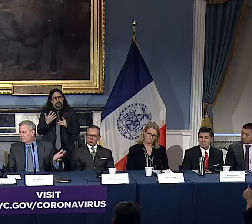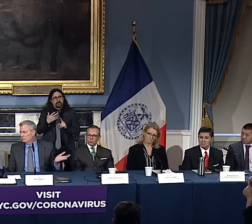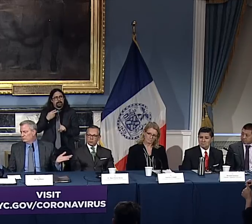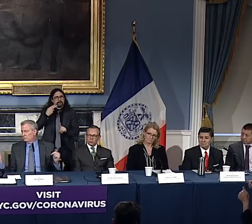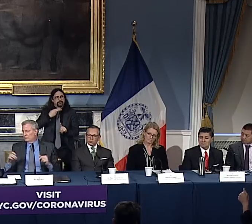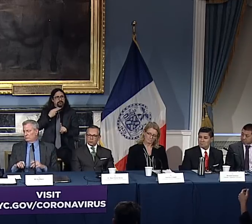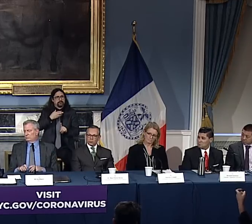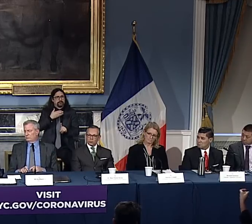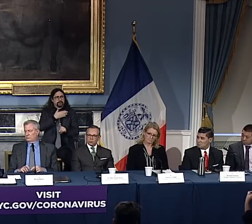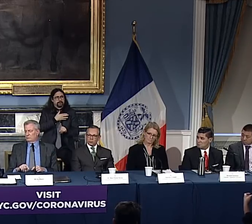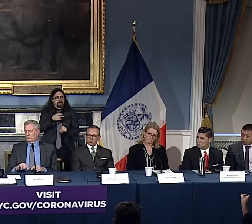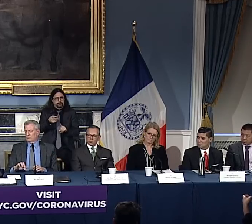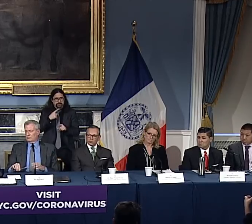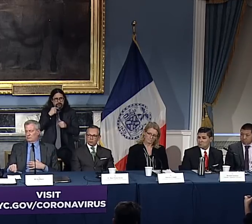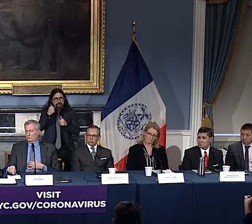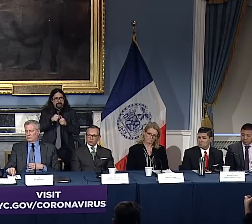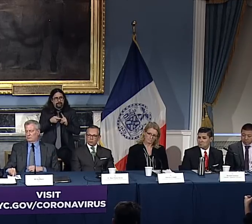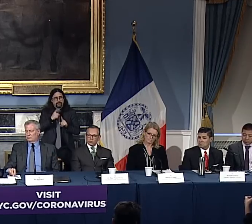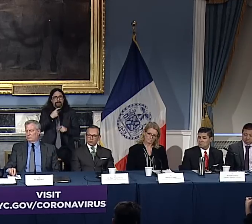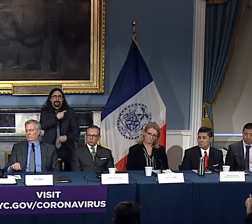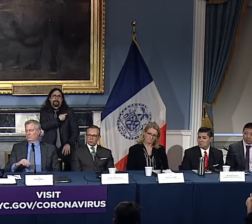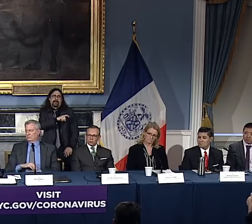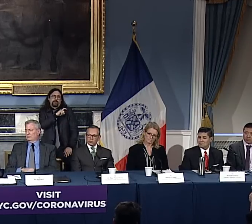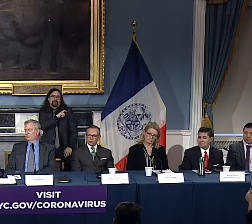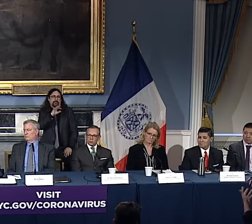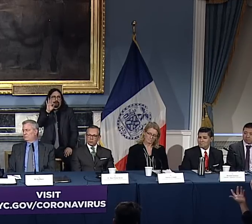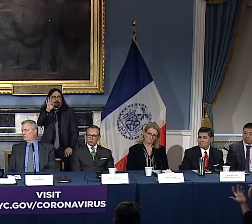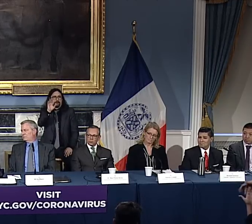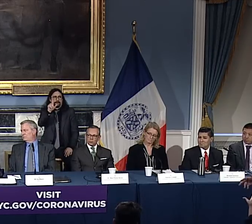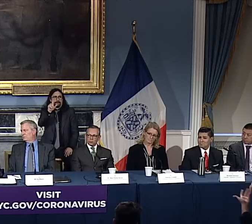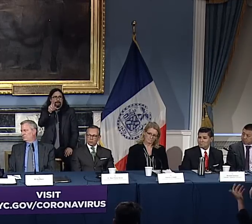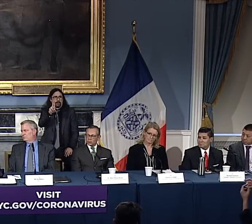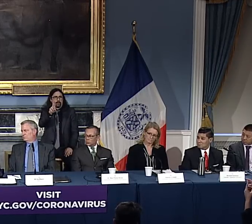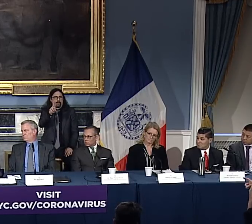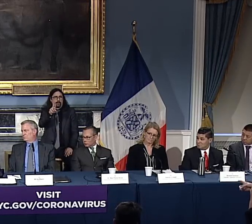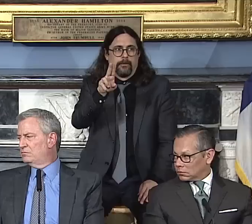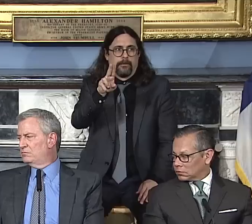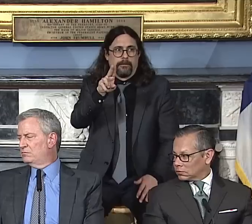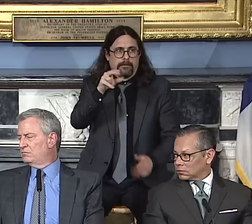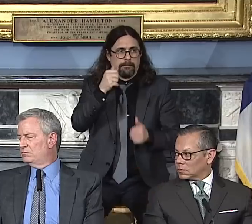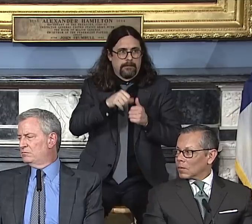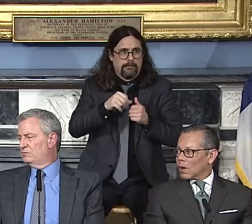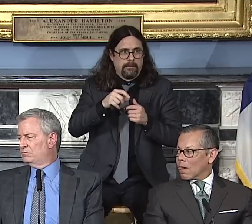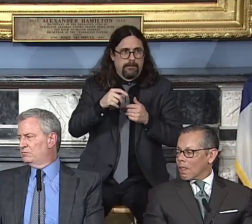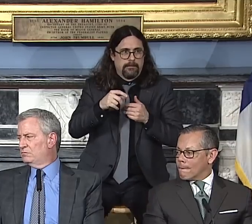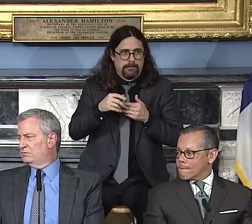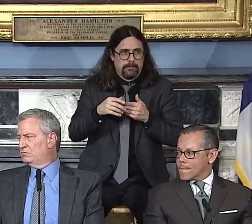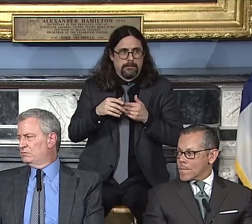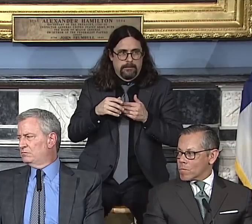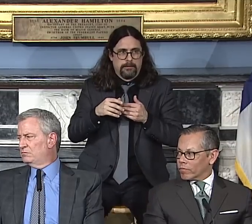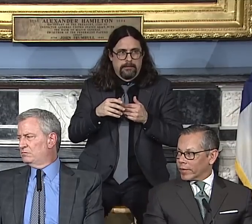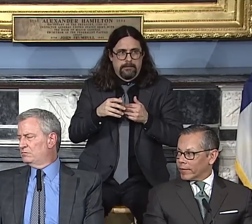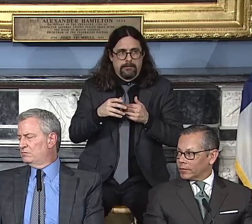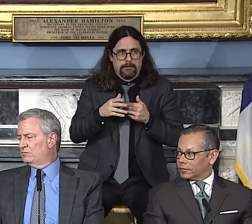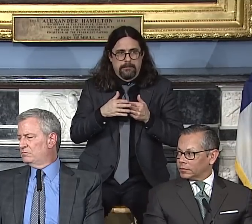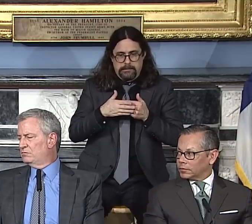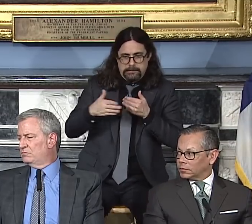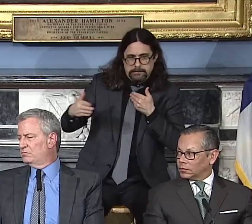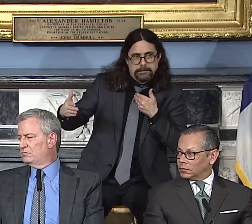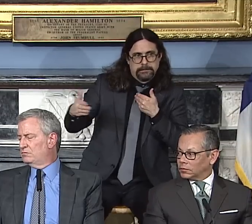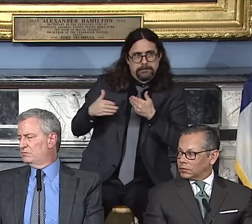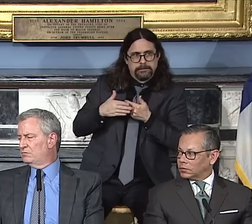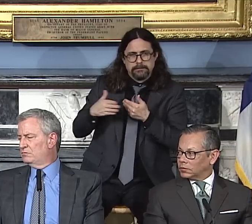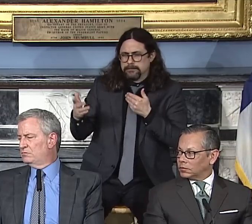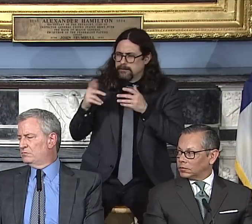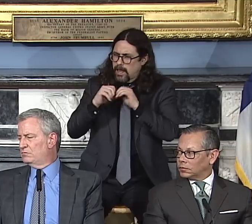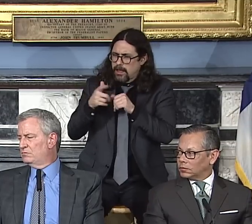terms of social distancing and the extent that you're using it now? So I think the most important thing to note is that when